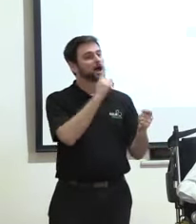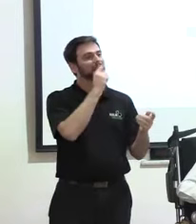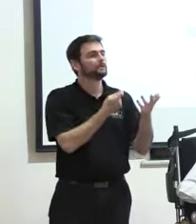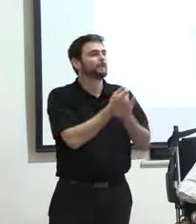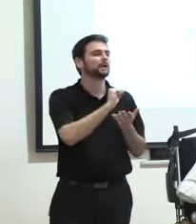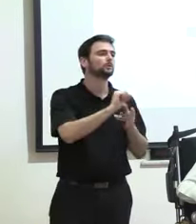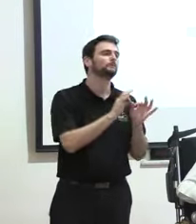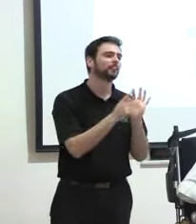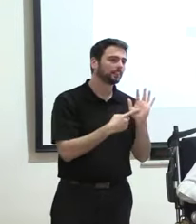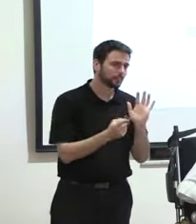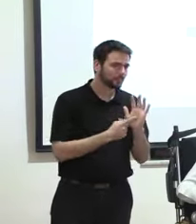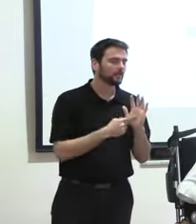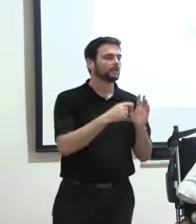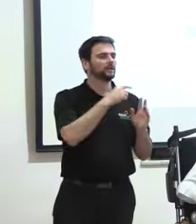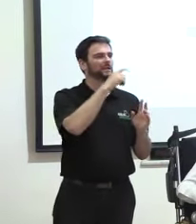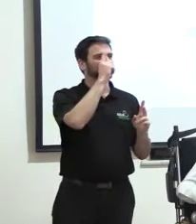generate